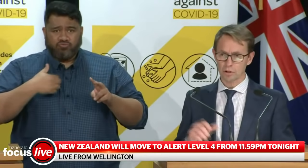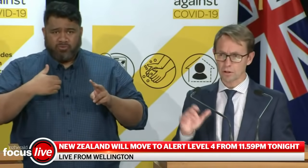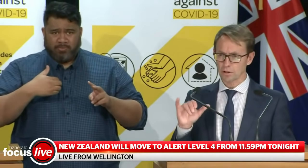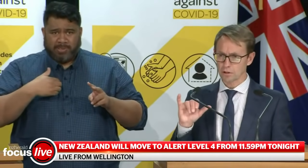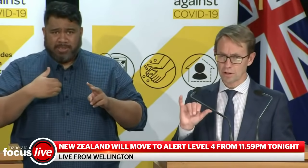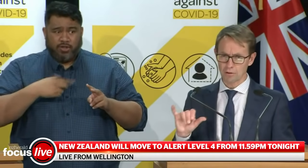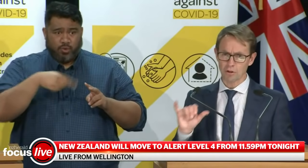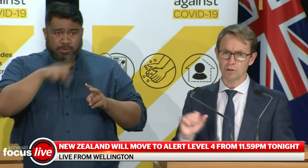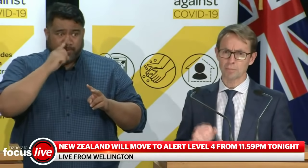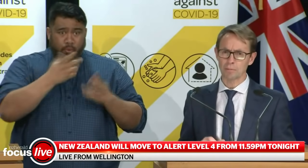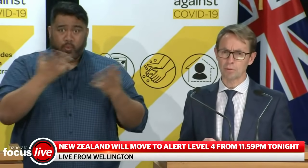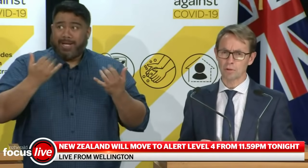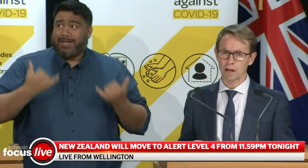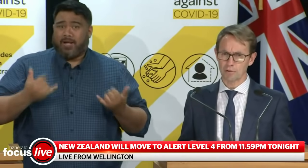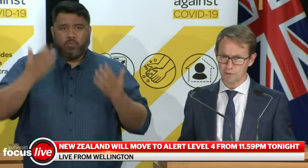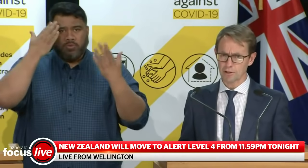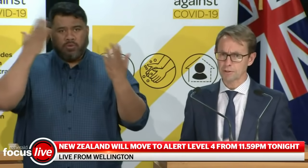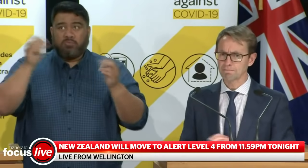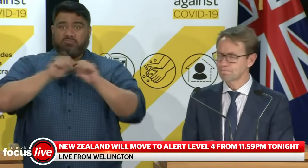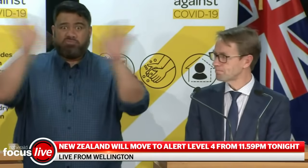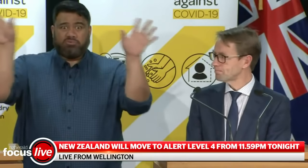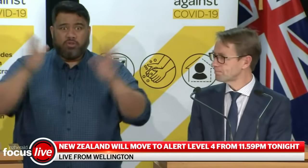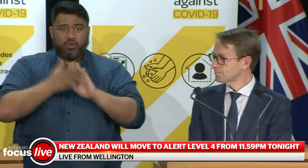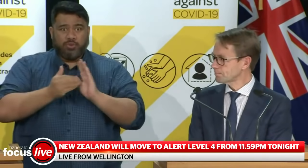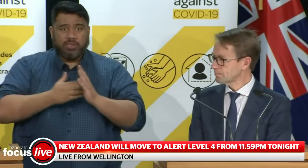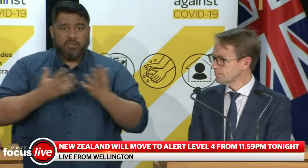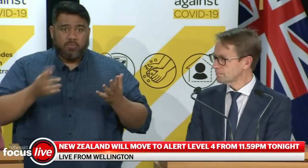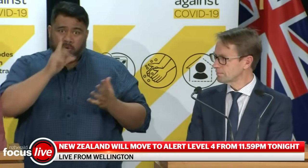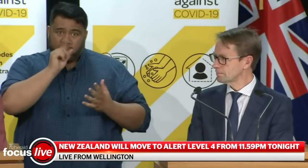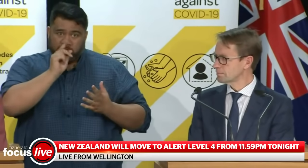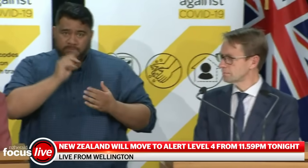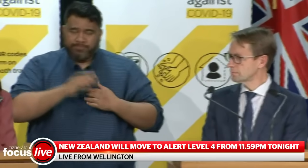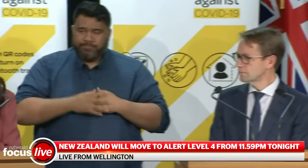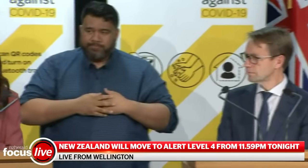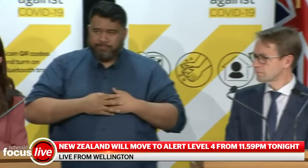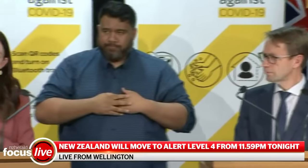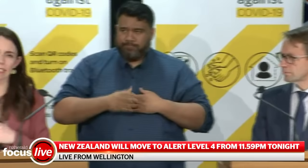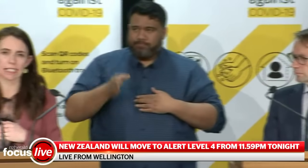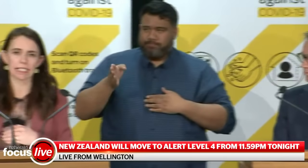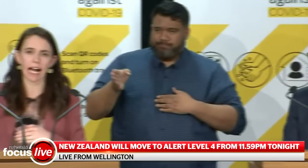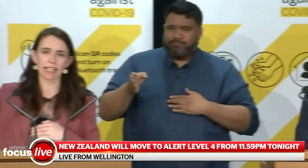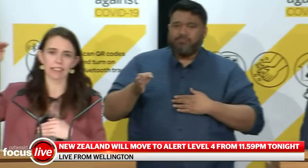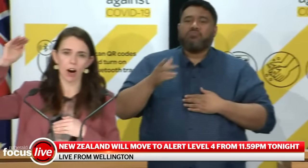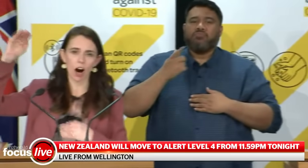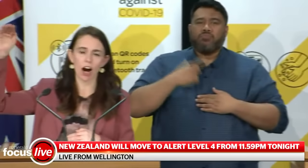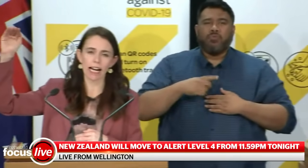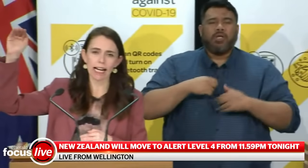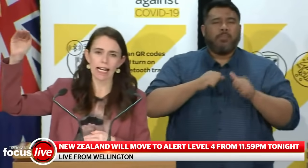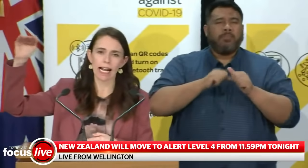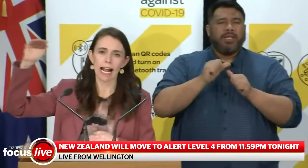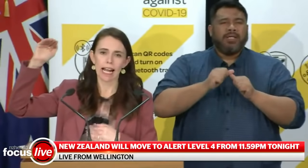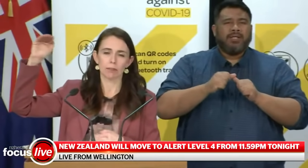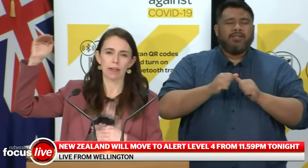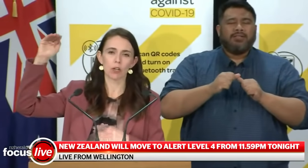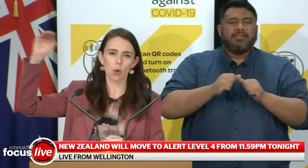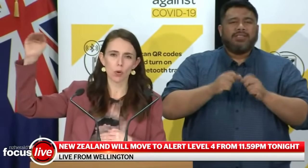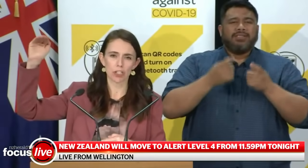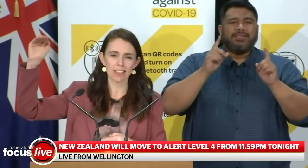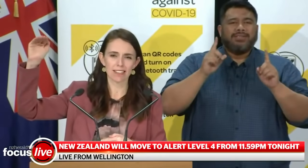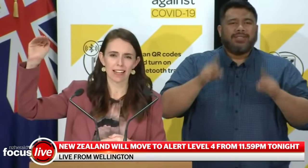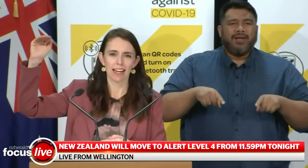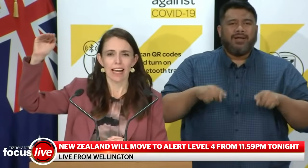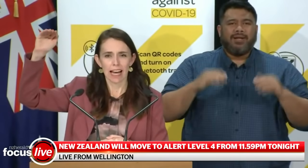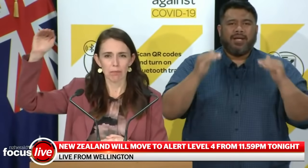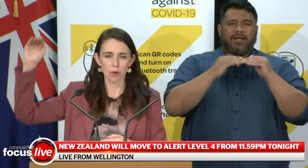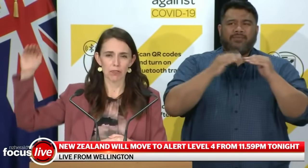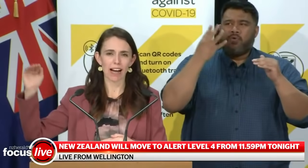make sure that none of those people are infected. Our starting principle was we are better to start high and be